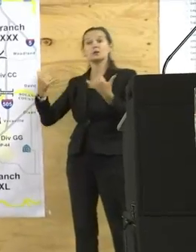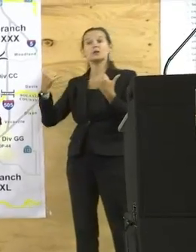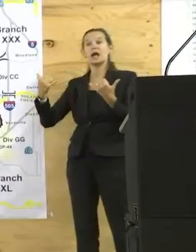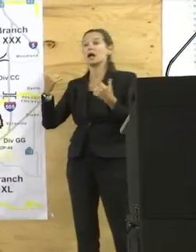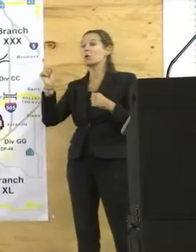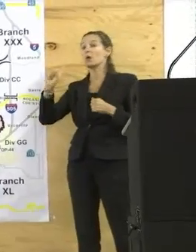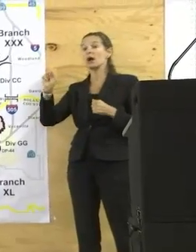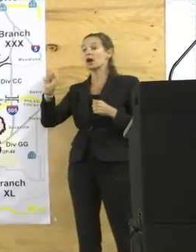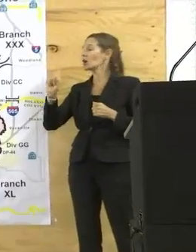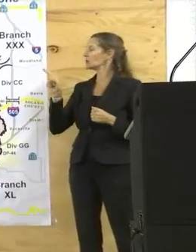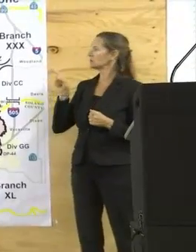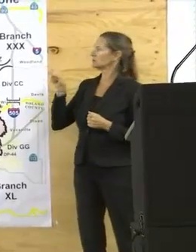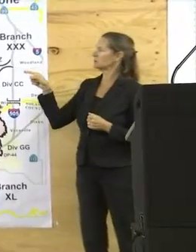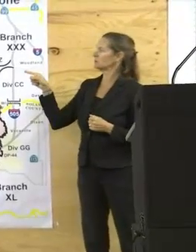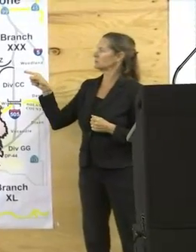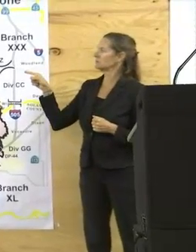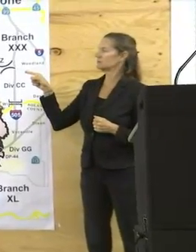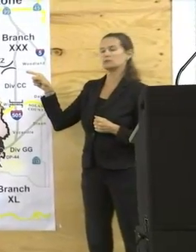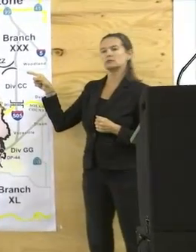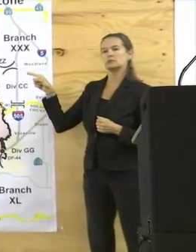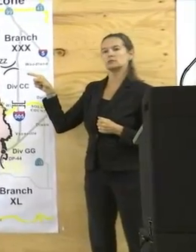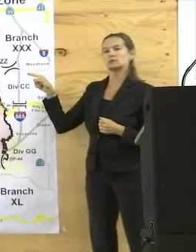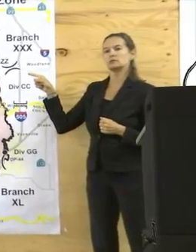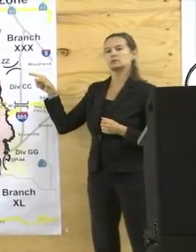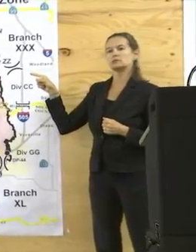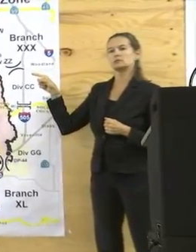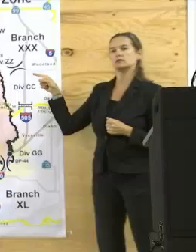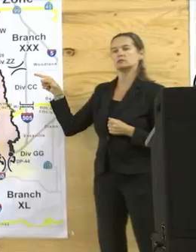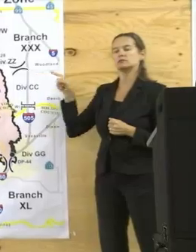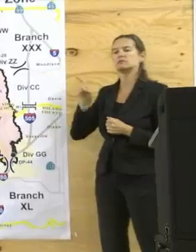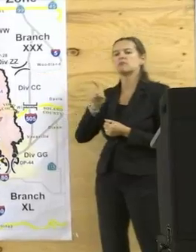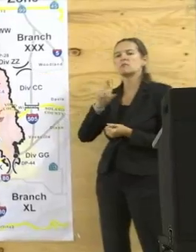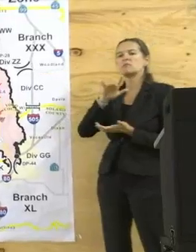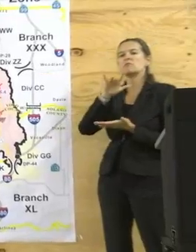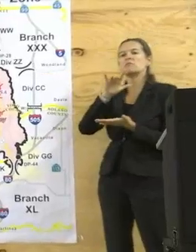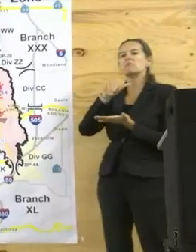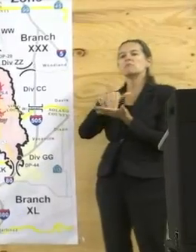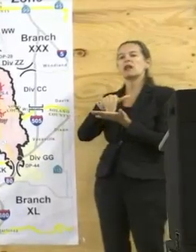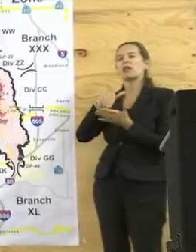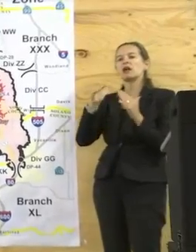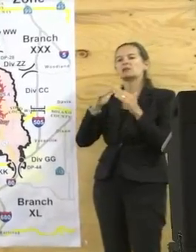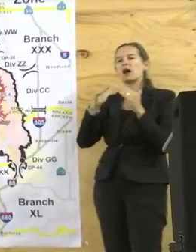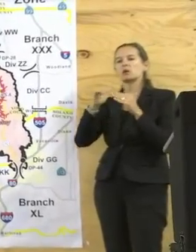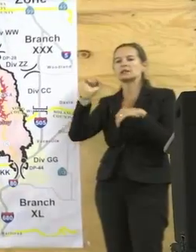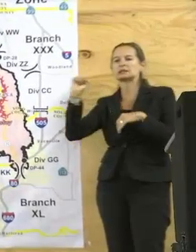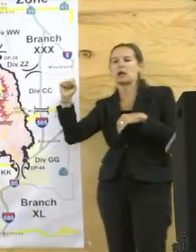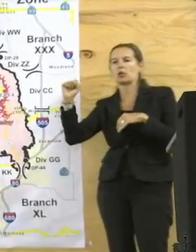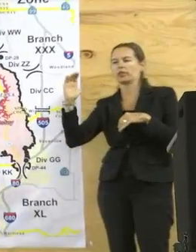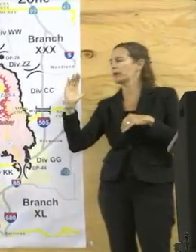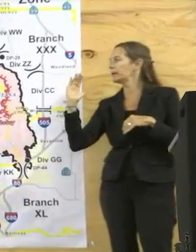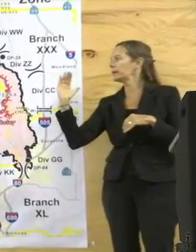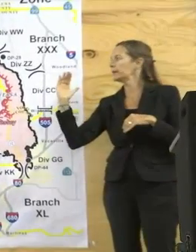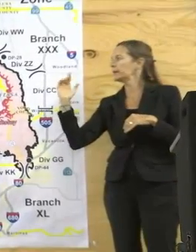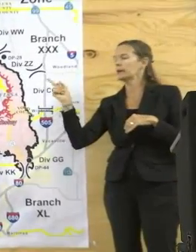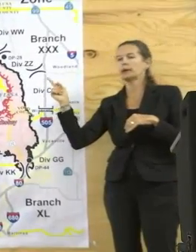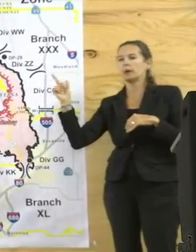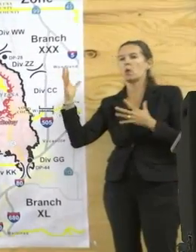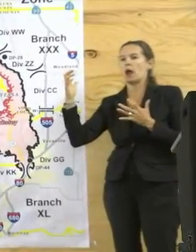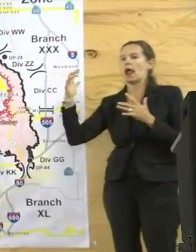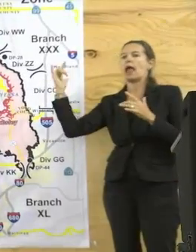incident is up here in the area just south of Middletown and trying to get a significant air show pushed into